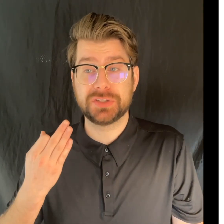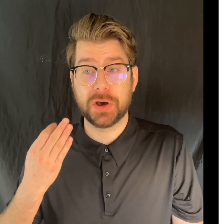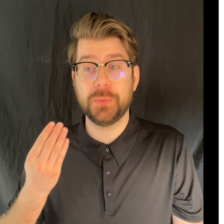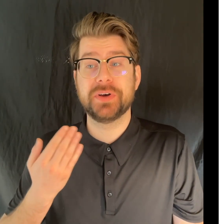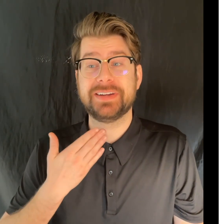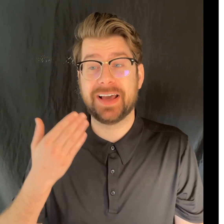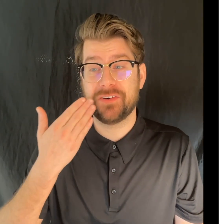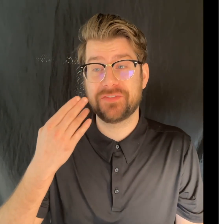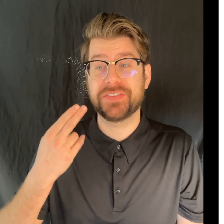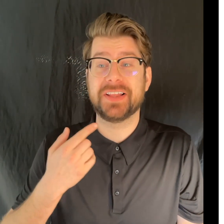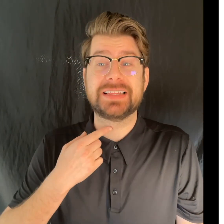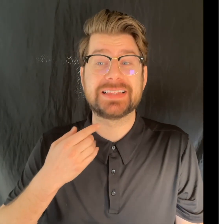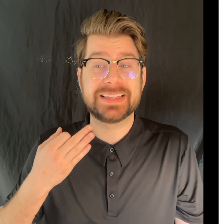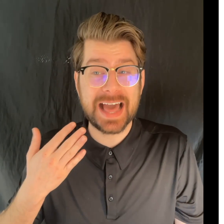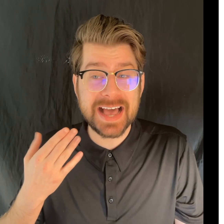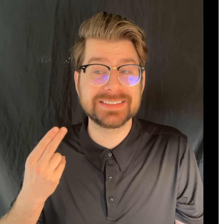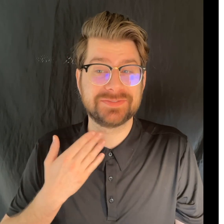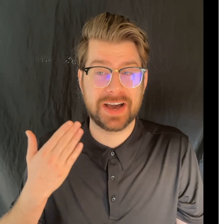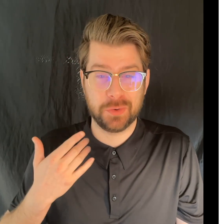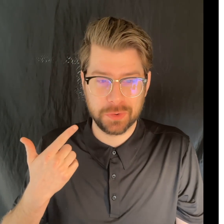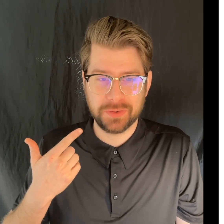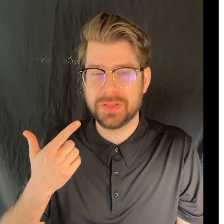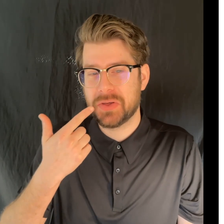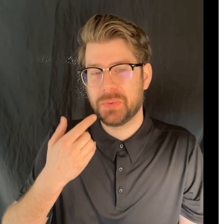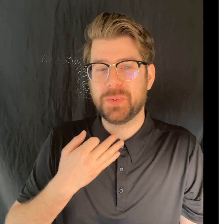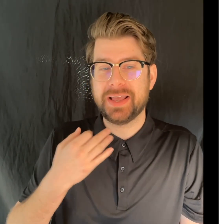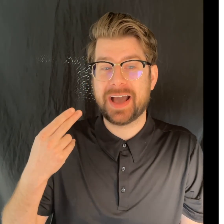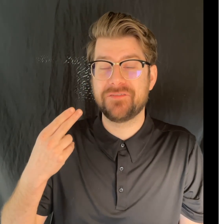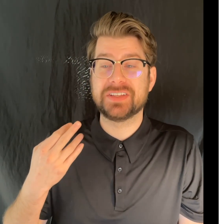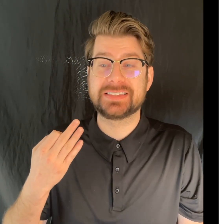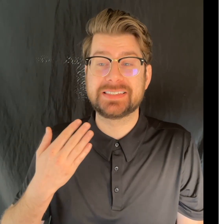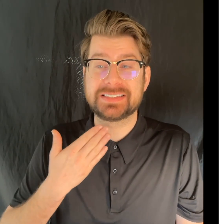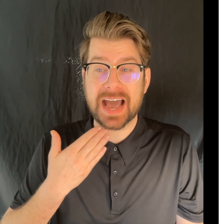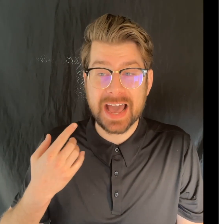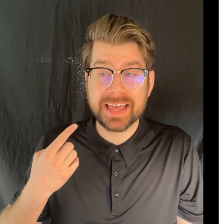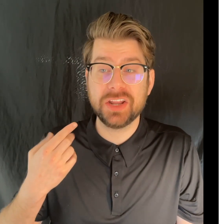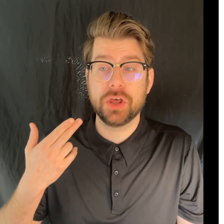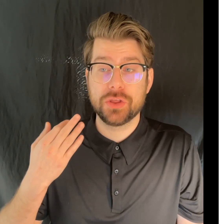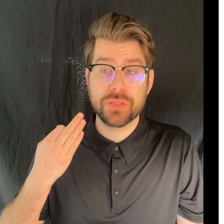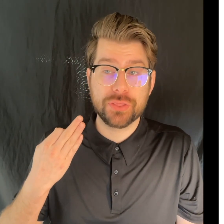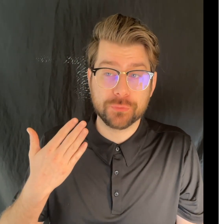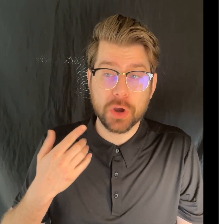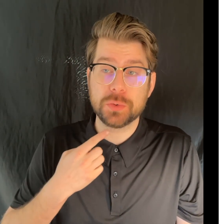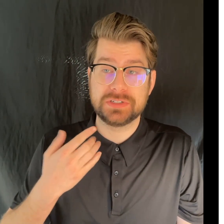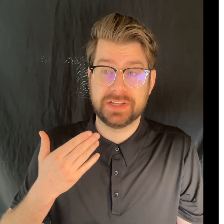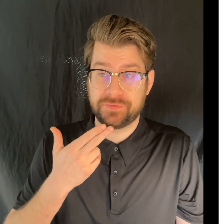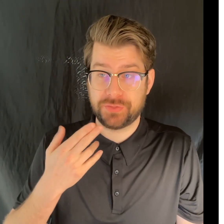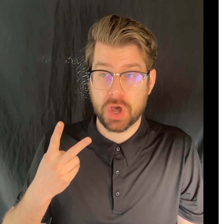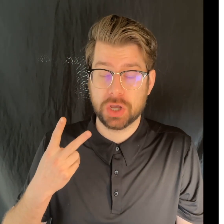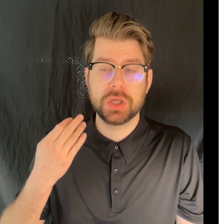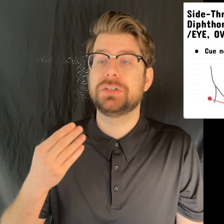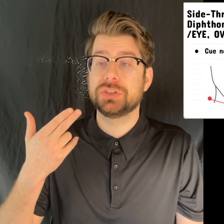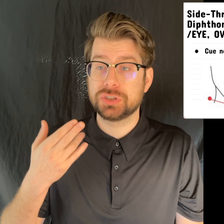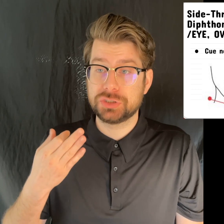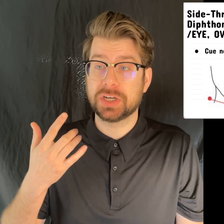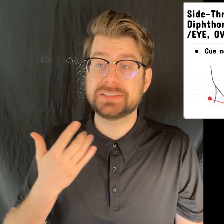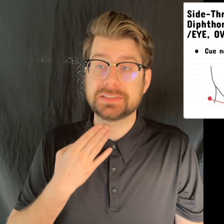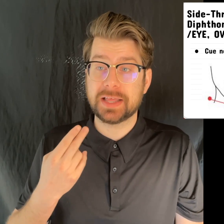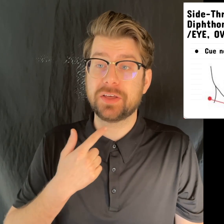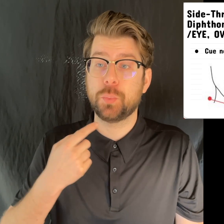So now for the last vowel, we have the side throat diphthong. Just like with